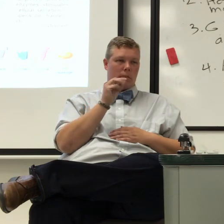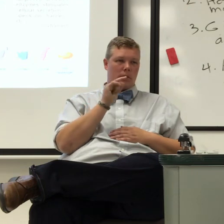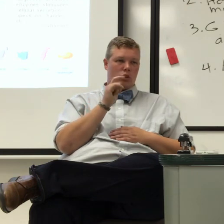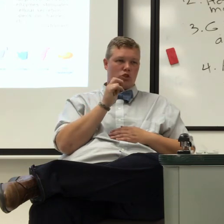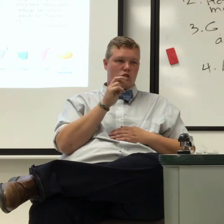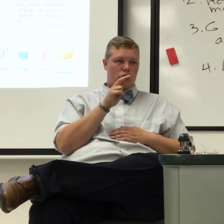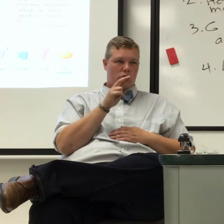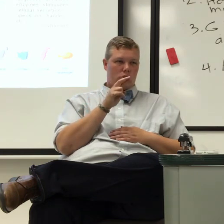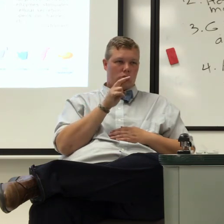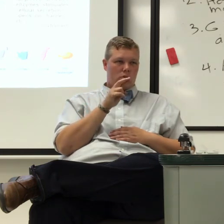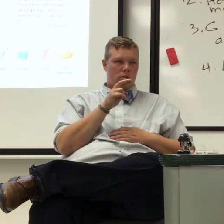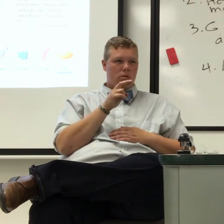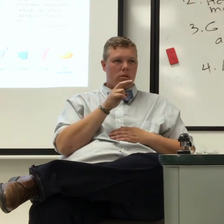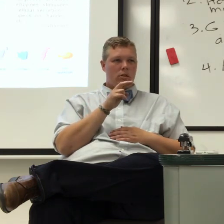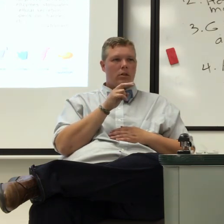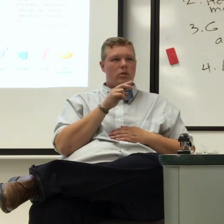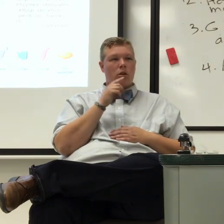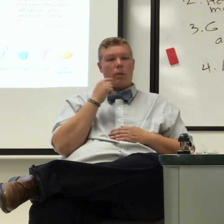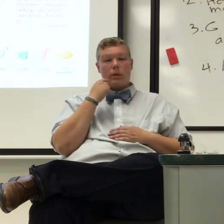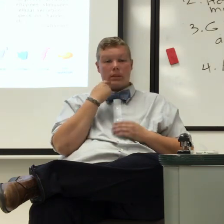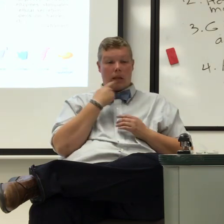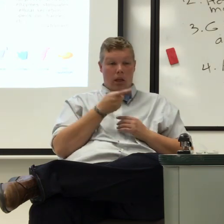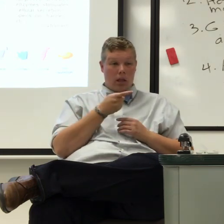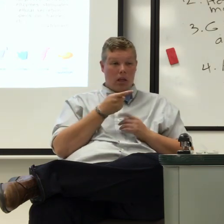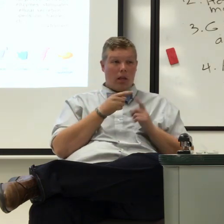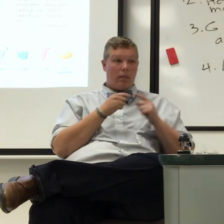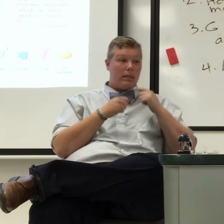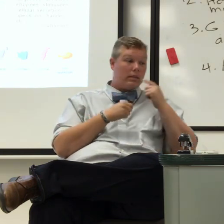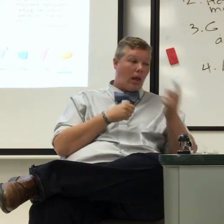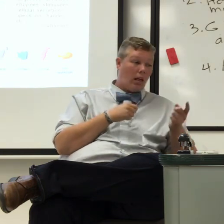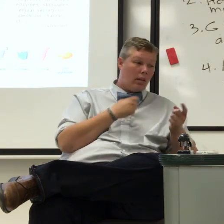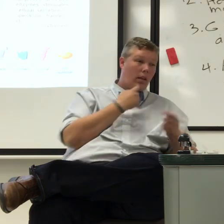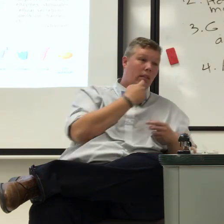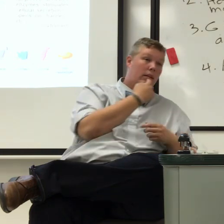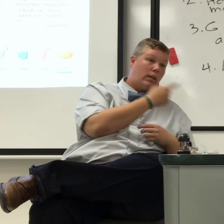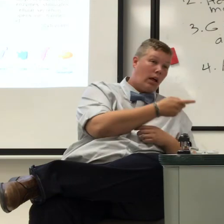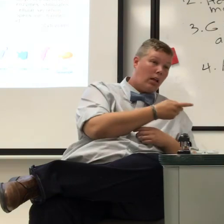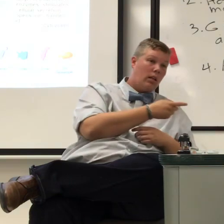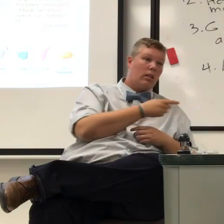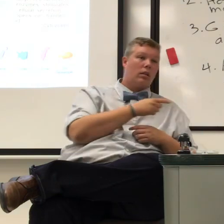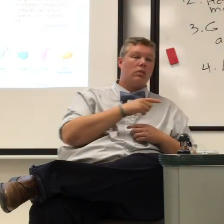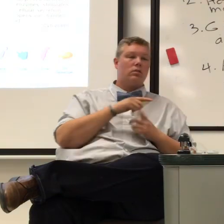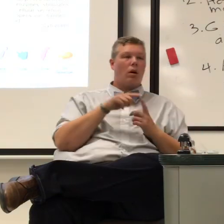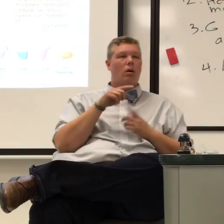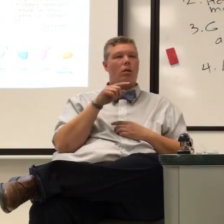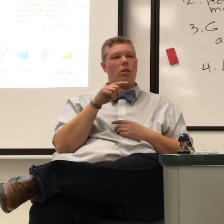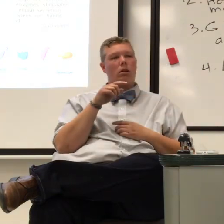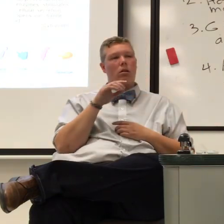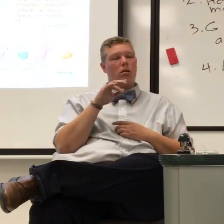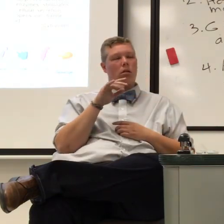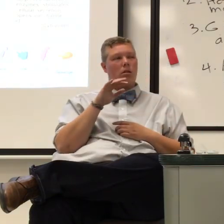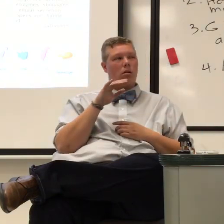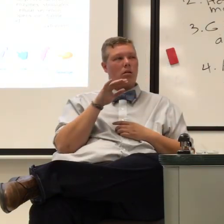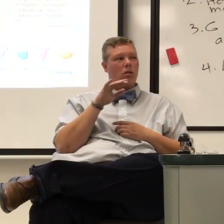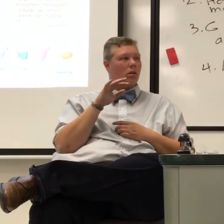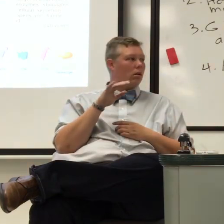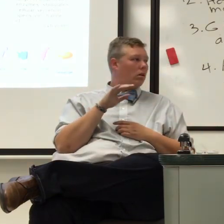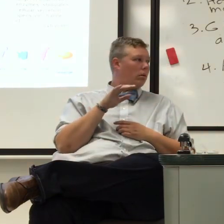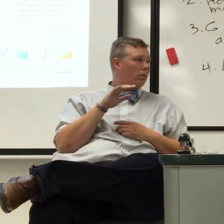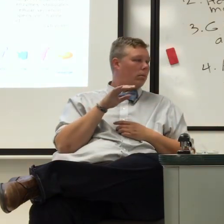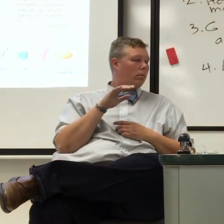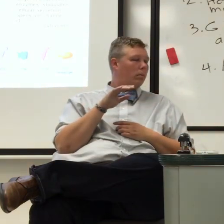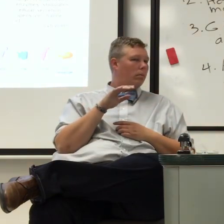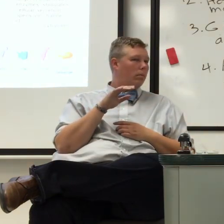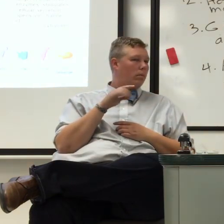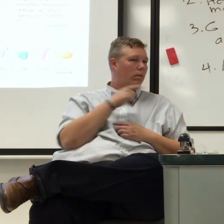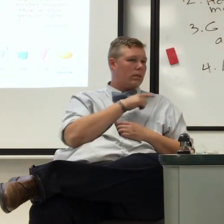There are others. For example, calcium is a popular second messenger in a lot of systems. So I'll put that in parentheses because